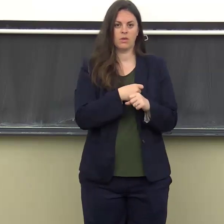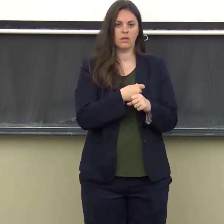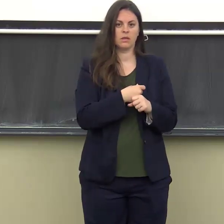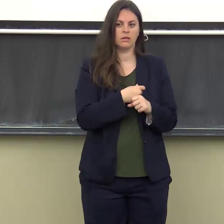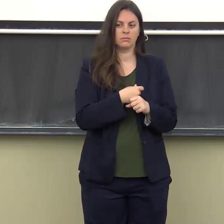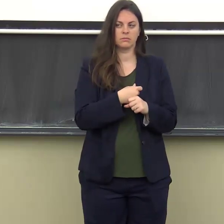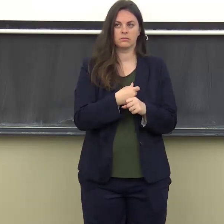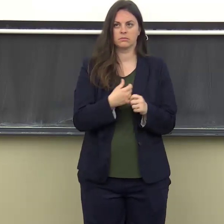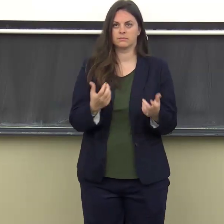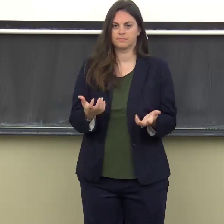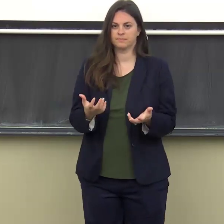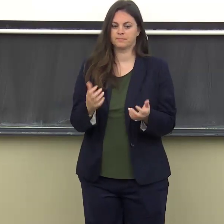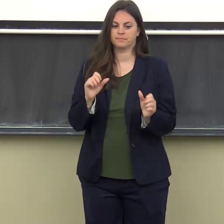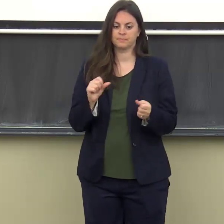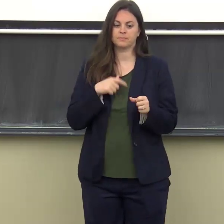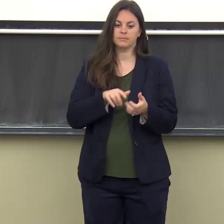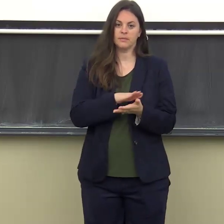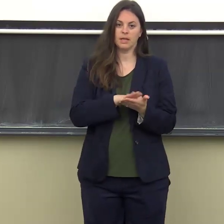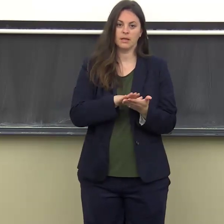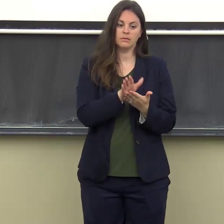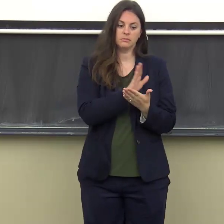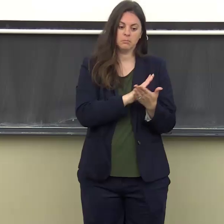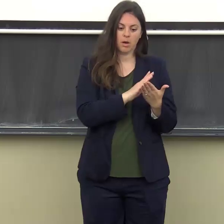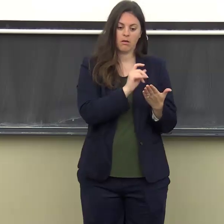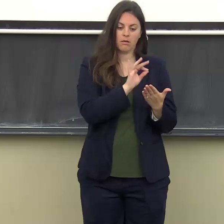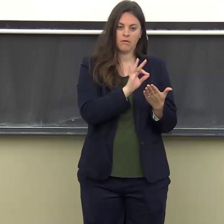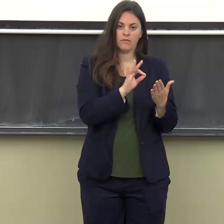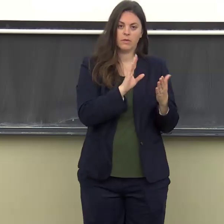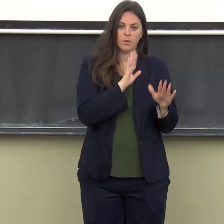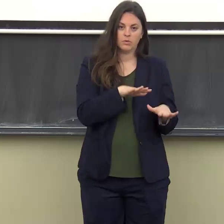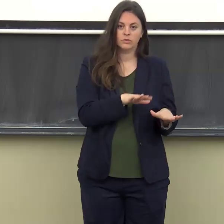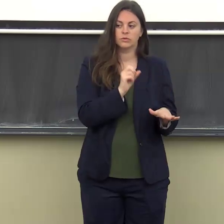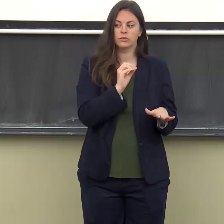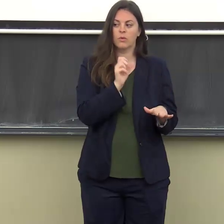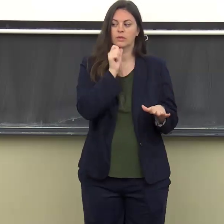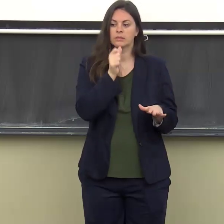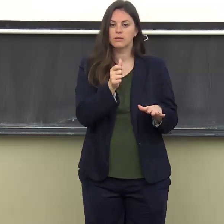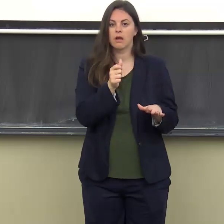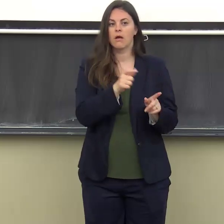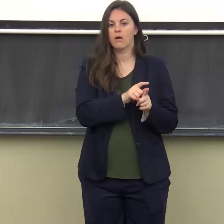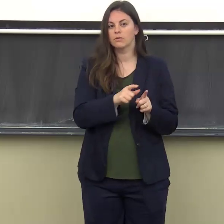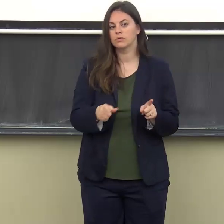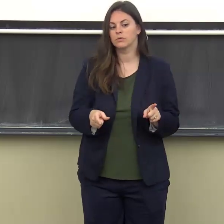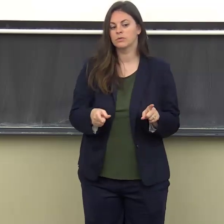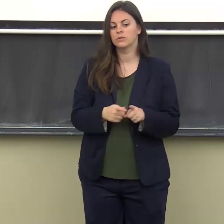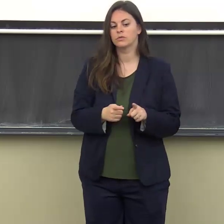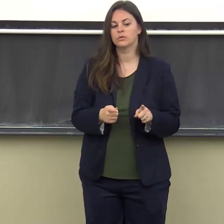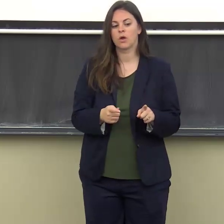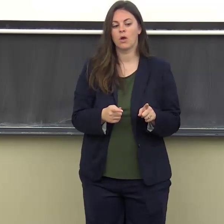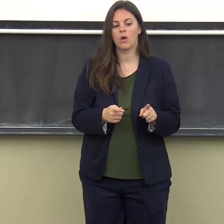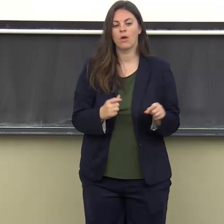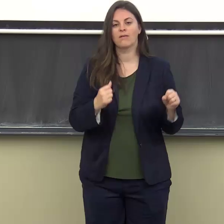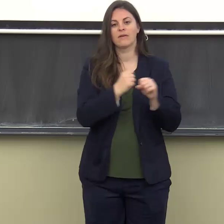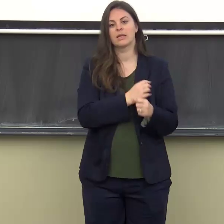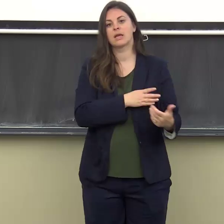or can we clean a small part of the ocean, and so that it's not also fighting